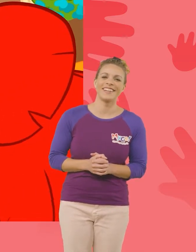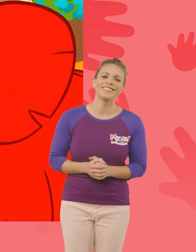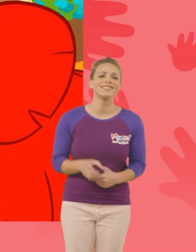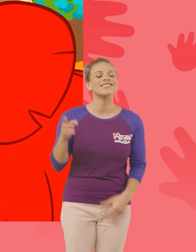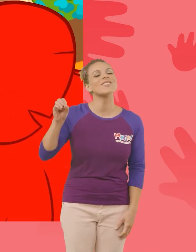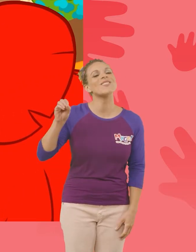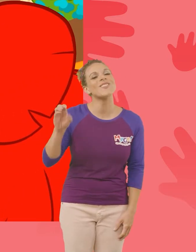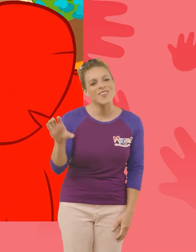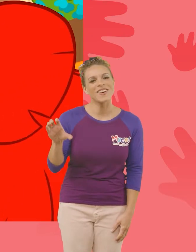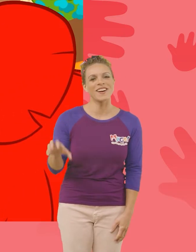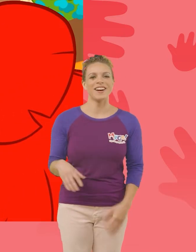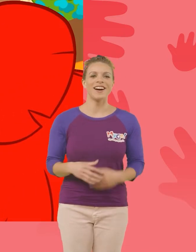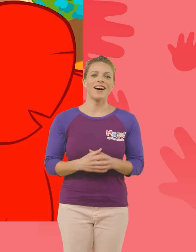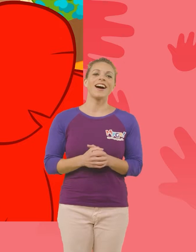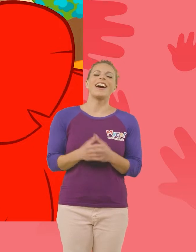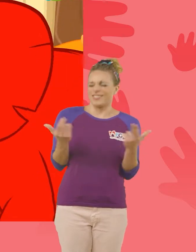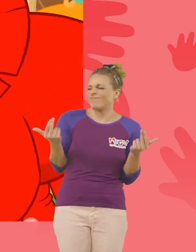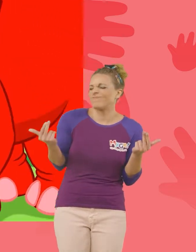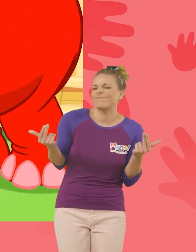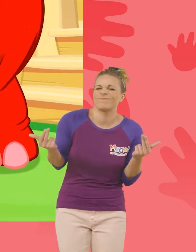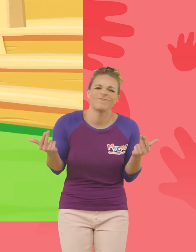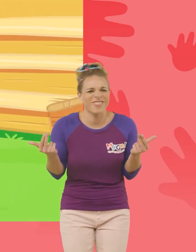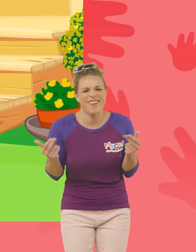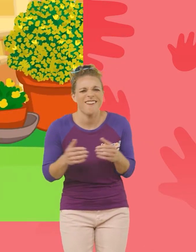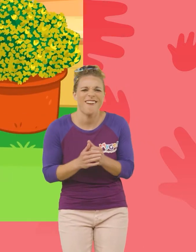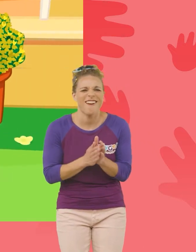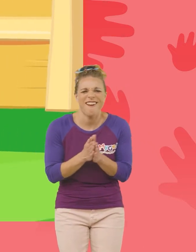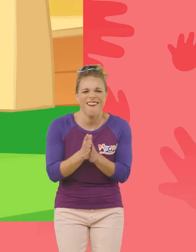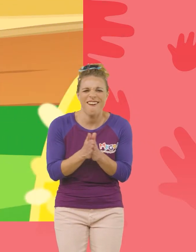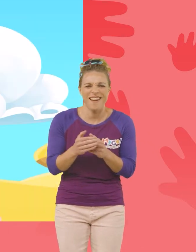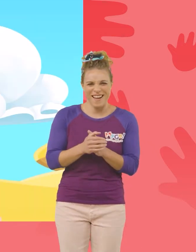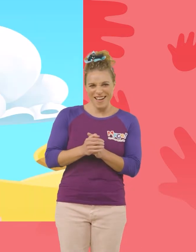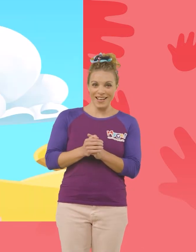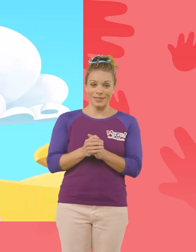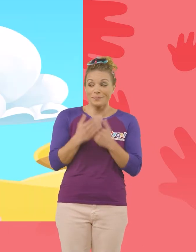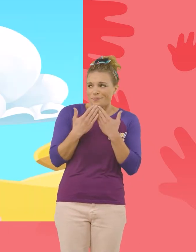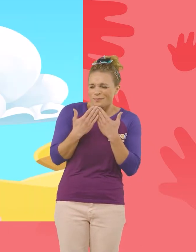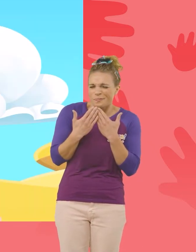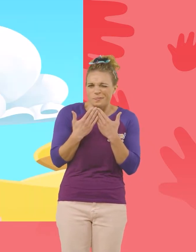It's Orphle! Wait! Ha-ha-ha-ha-ha-ha! Ha-ha-ha-ha-ha-ha-ha-ha